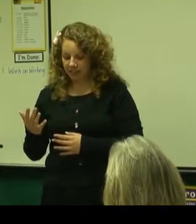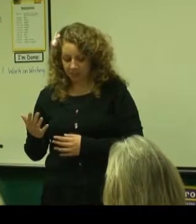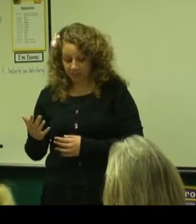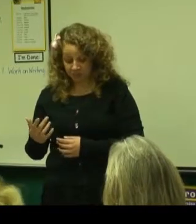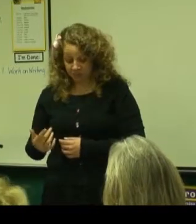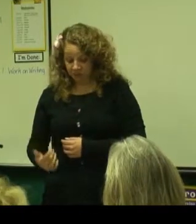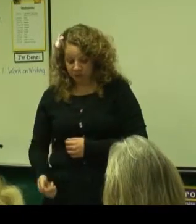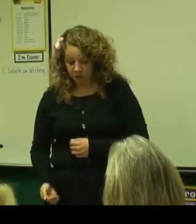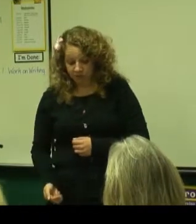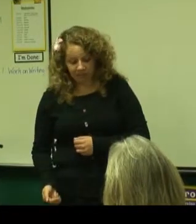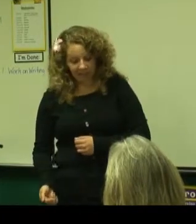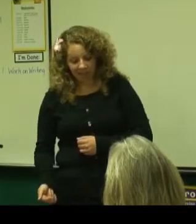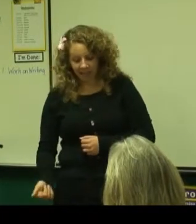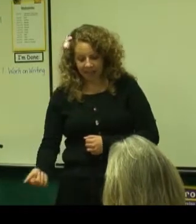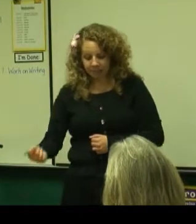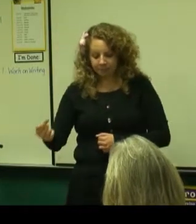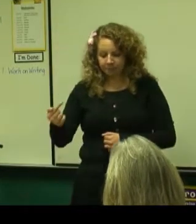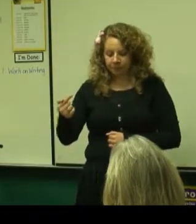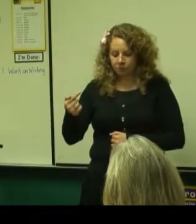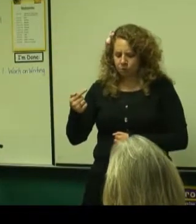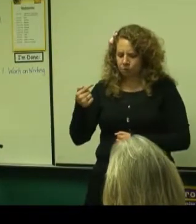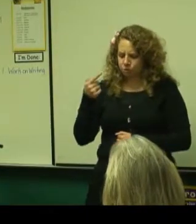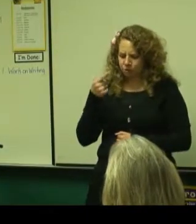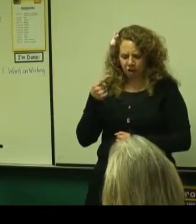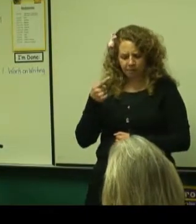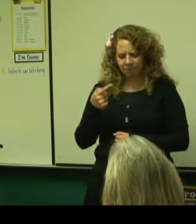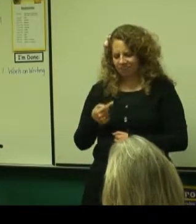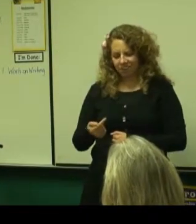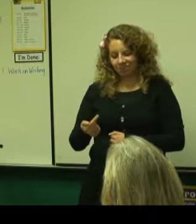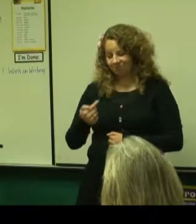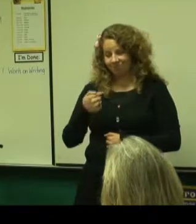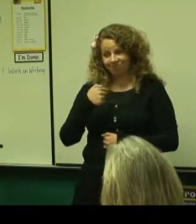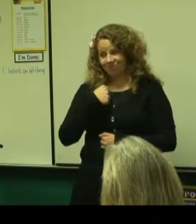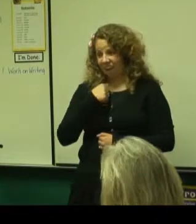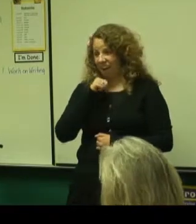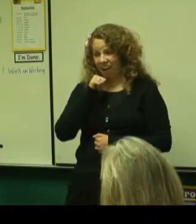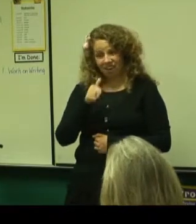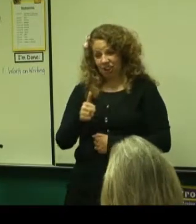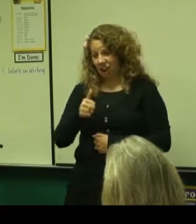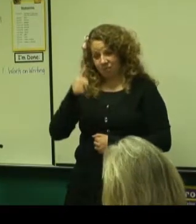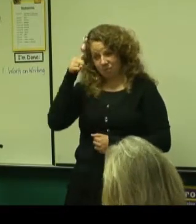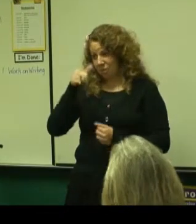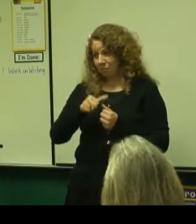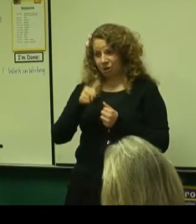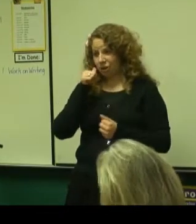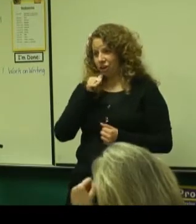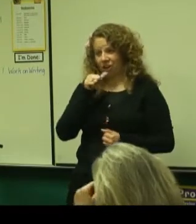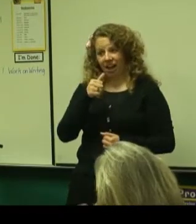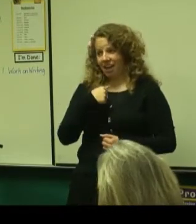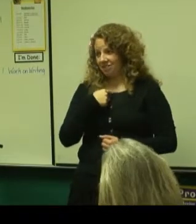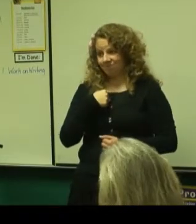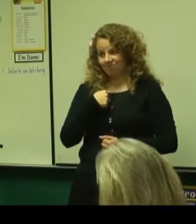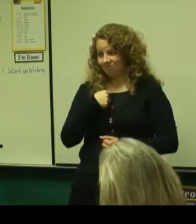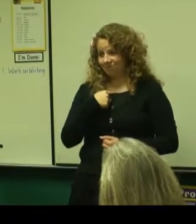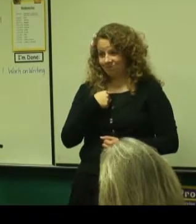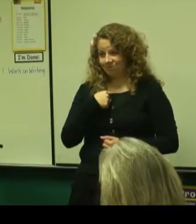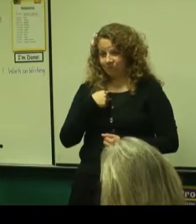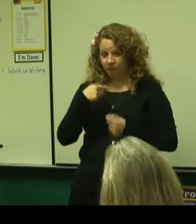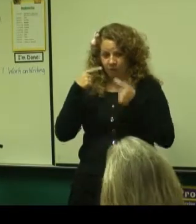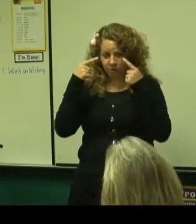negative, then you would say, you would squeeze your eyebrows together, I not remember girl, I. And you can